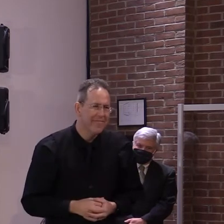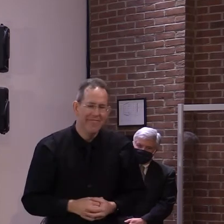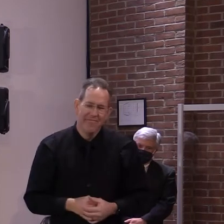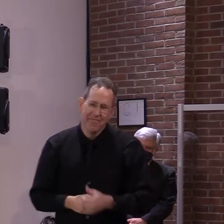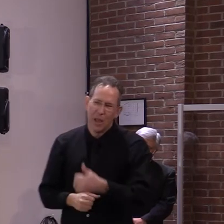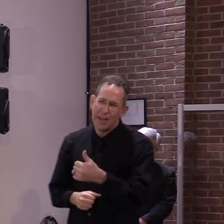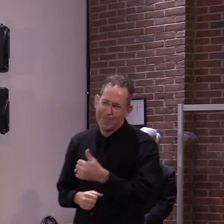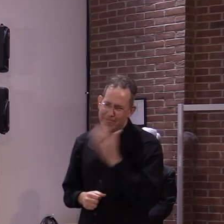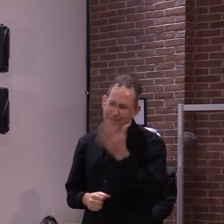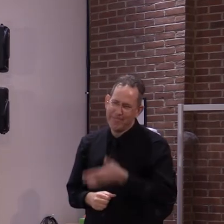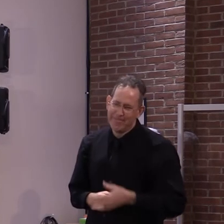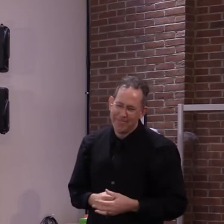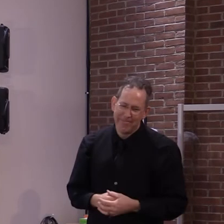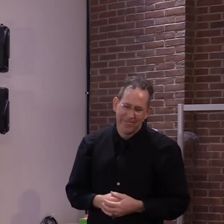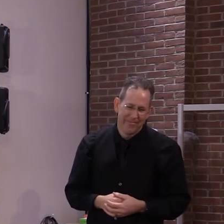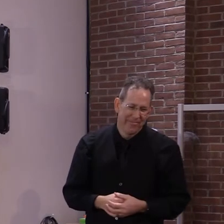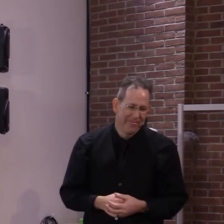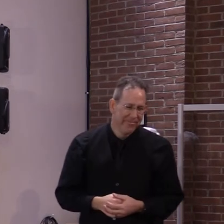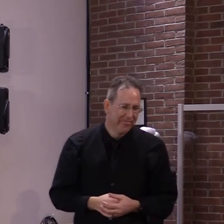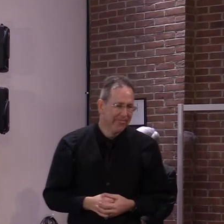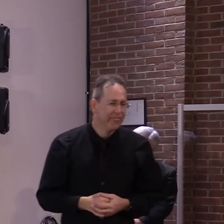joe the barton chronicle